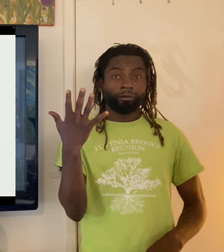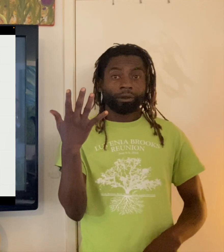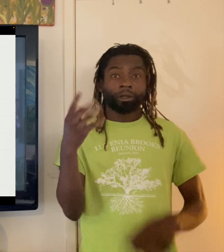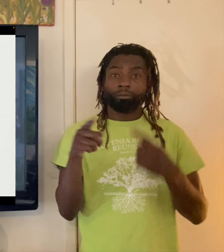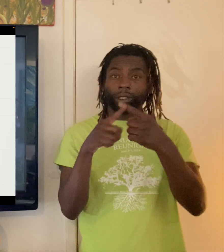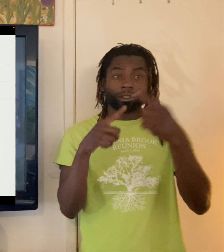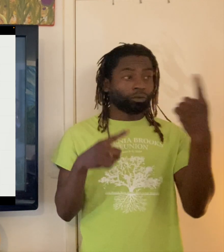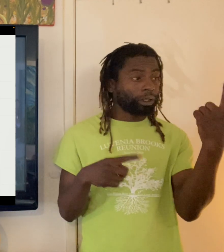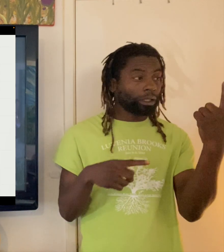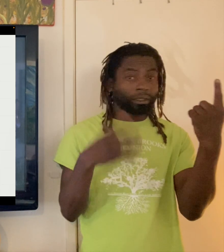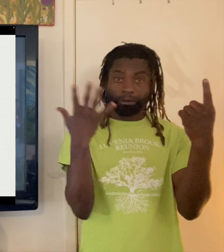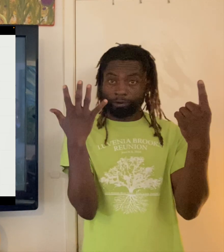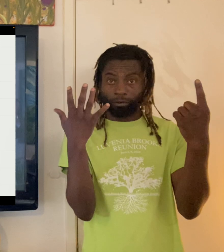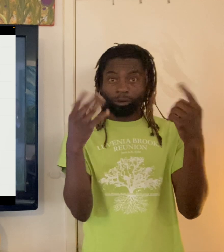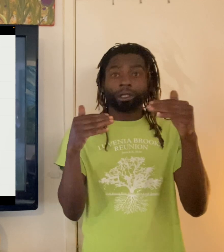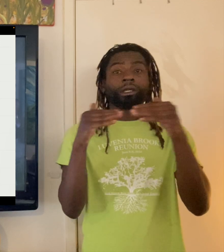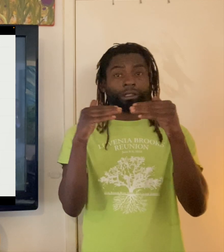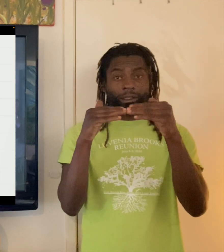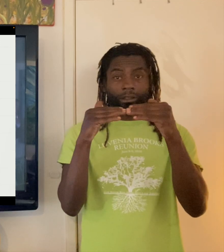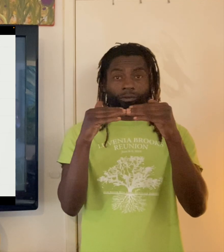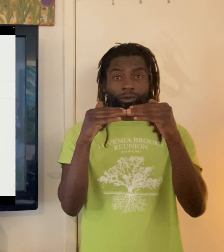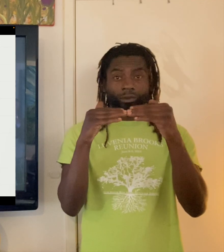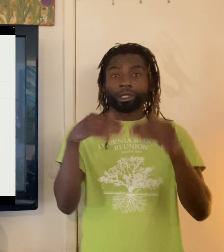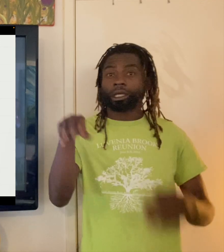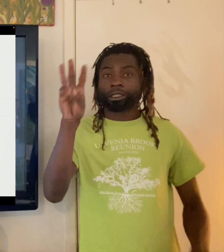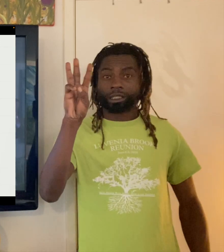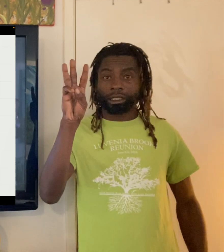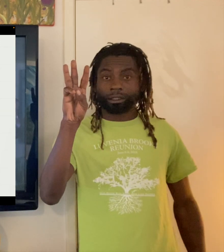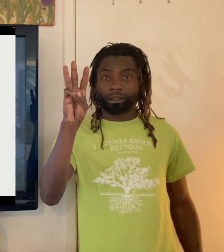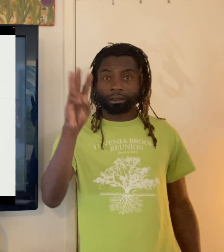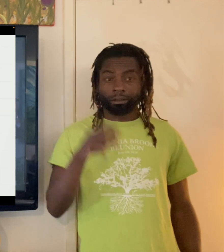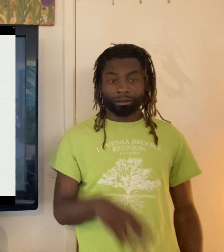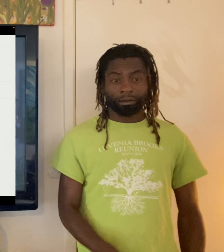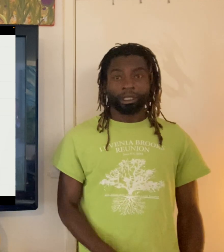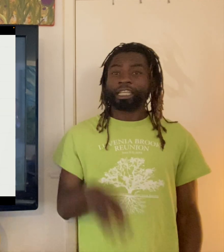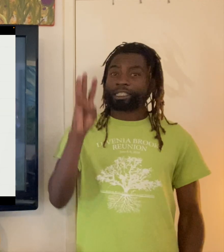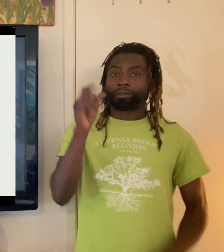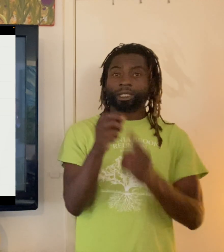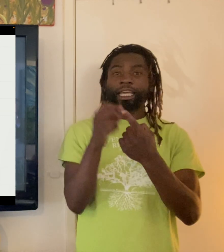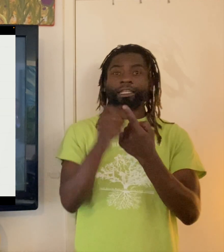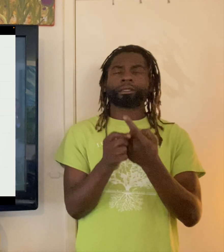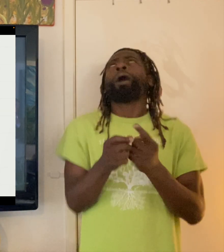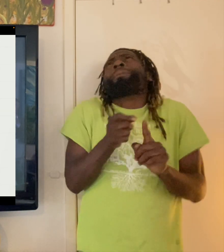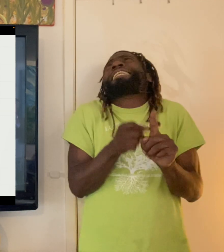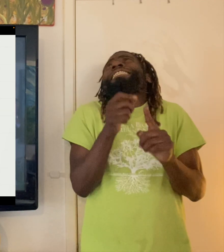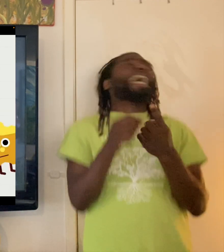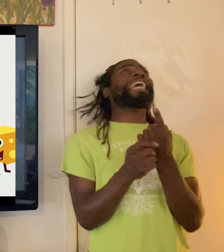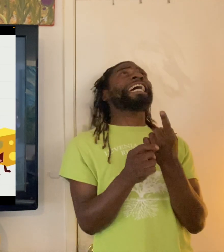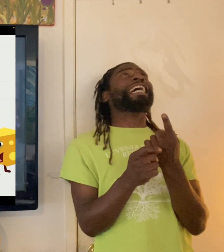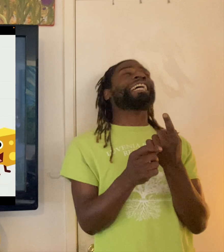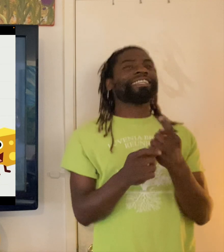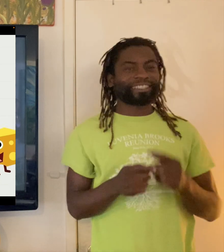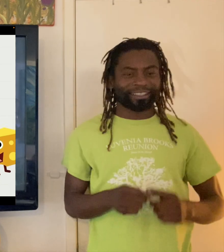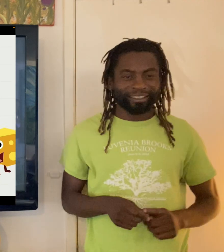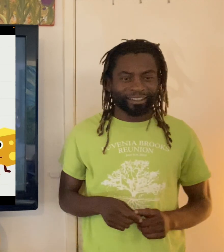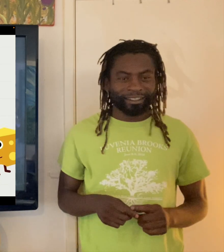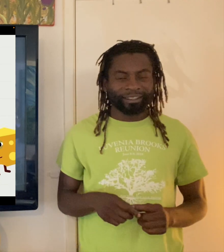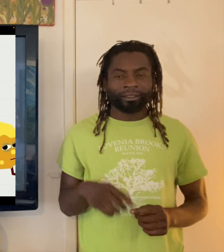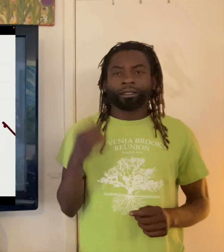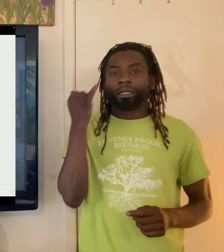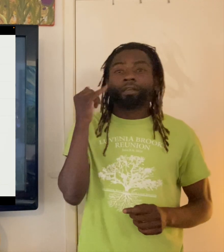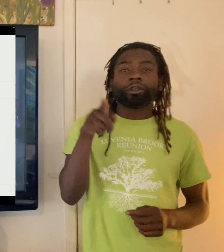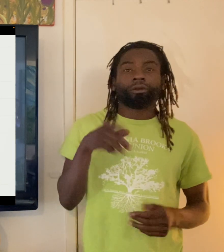add 1 more, we know that 5 plus 1 is 6. 6 bananas.